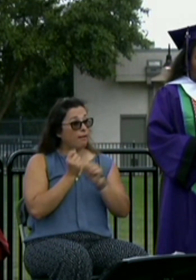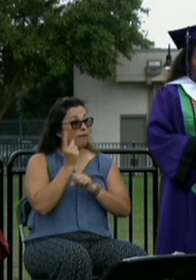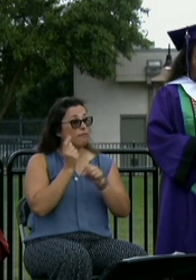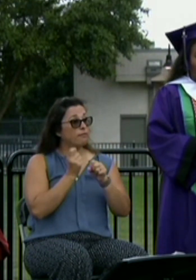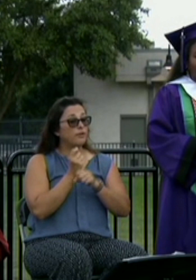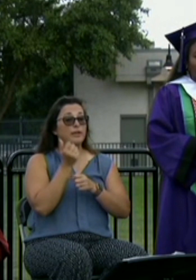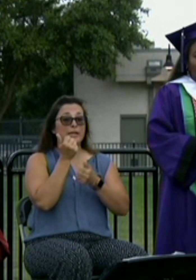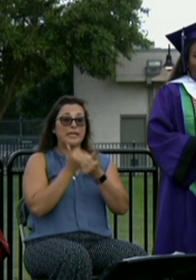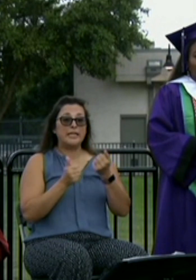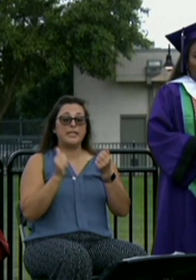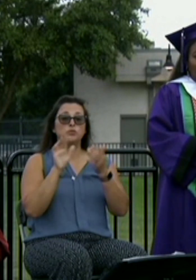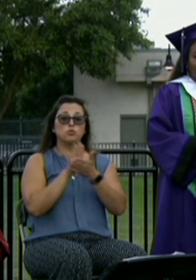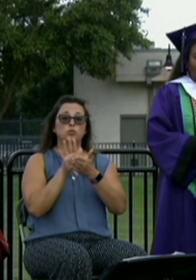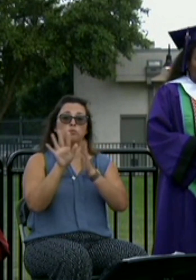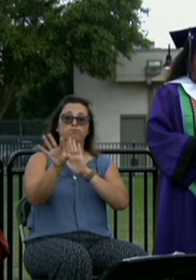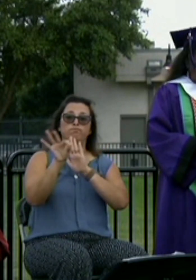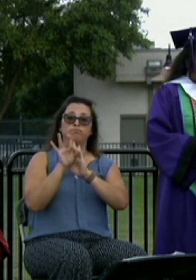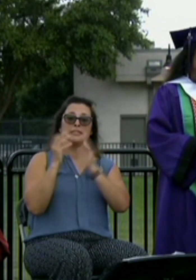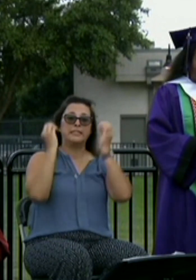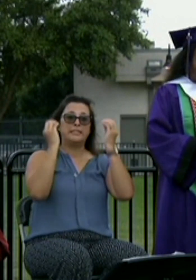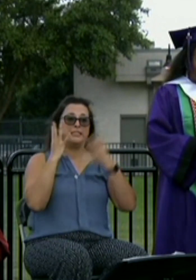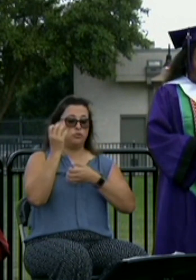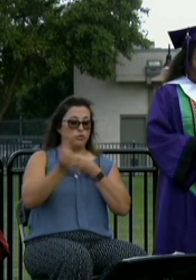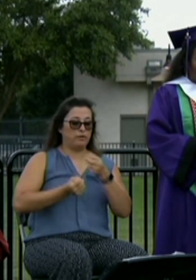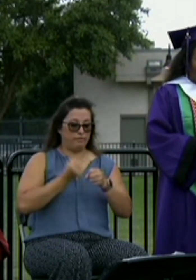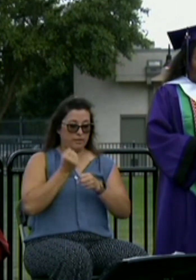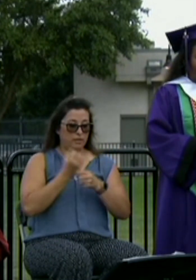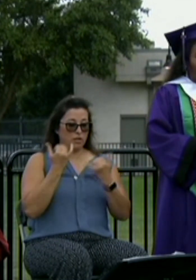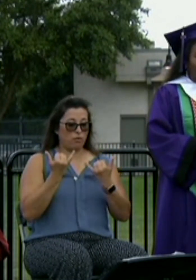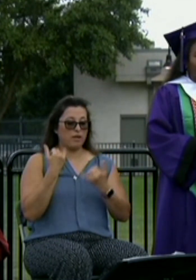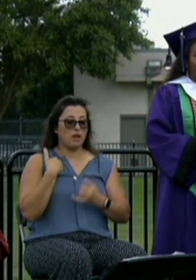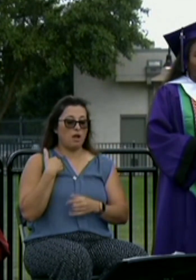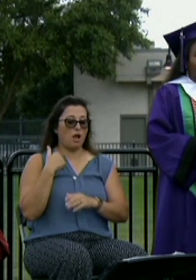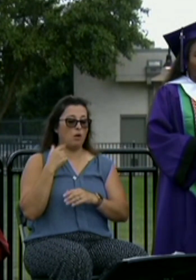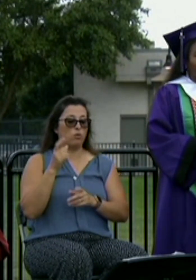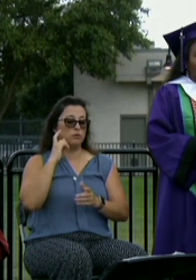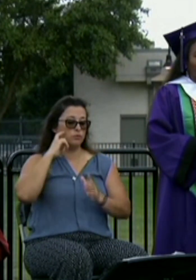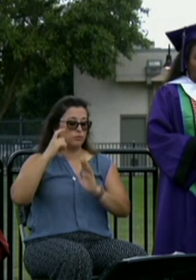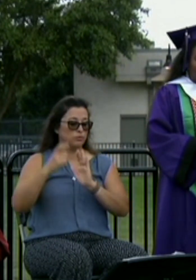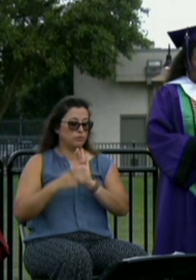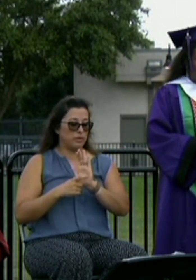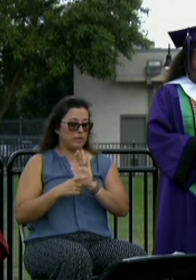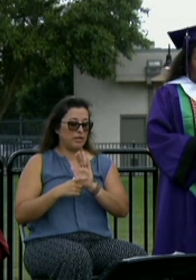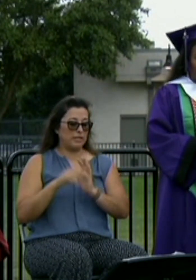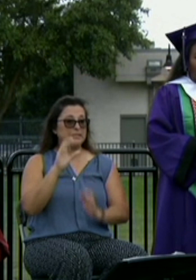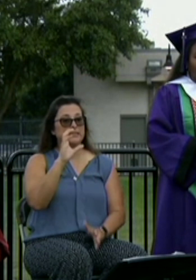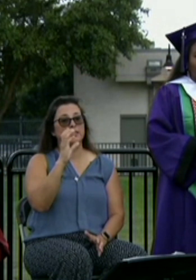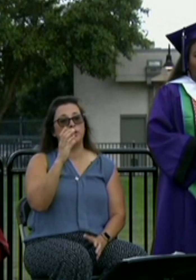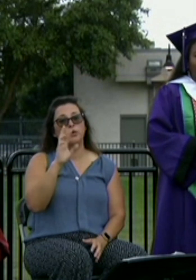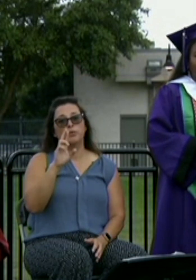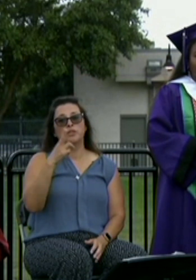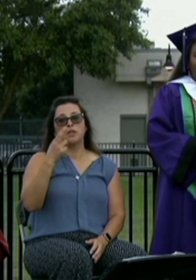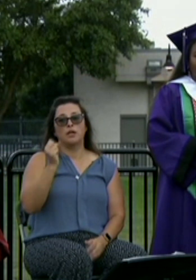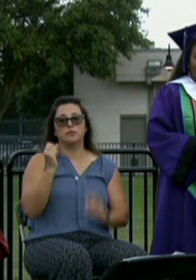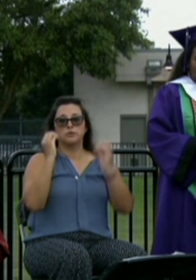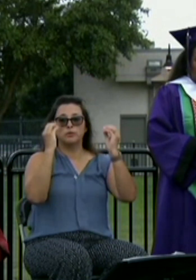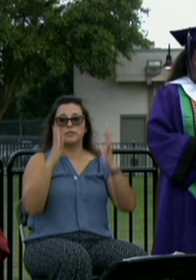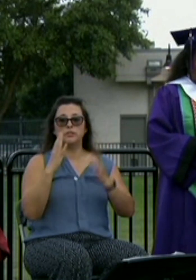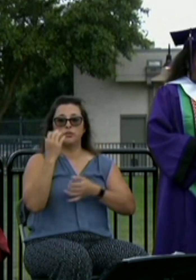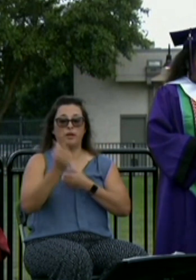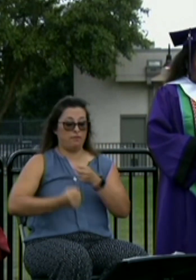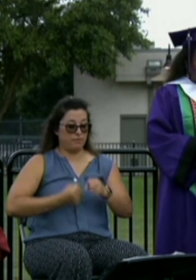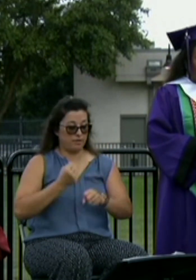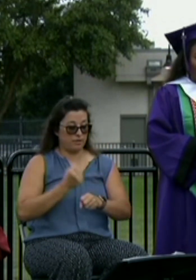school selects a Teacher of the Year. At this time, I would like to recognize the Cedar Ridge High School Teacher of the